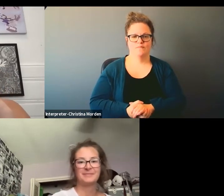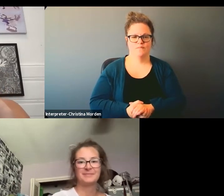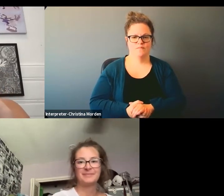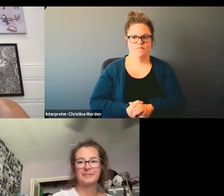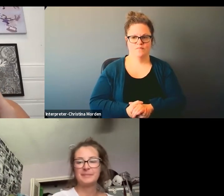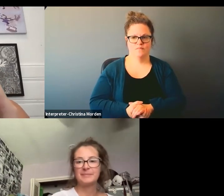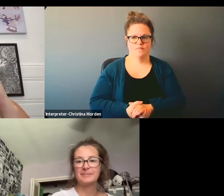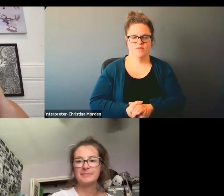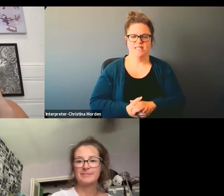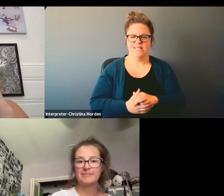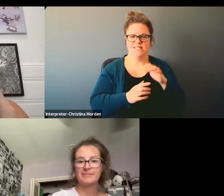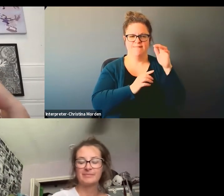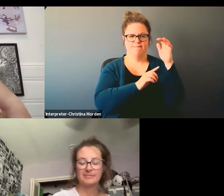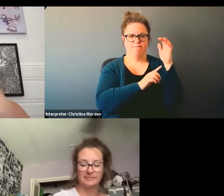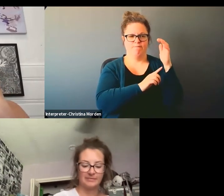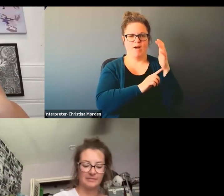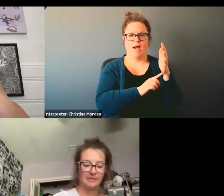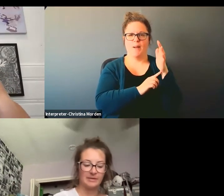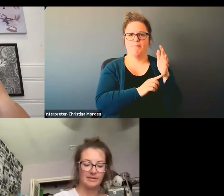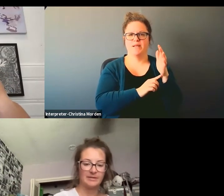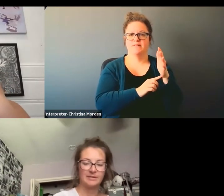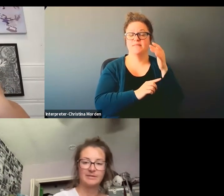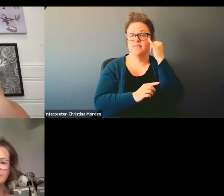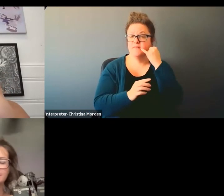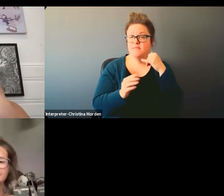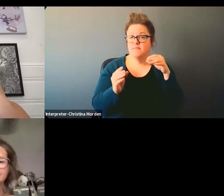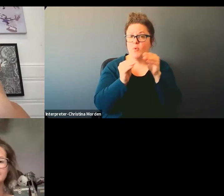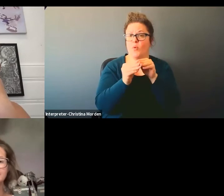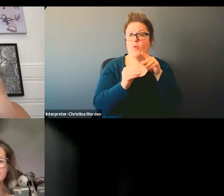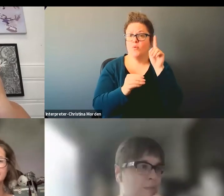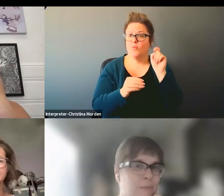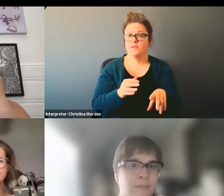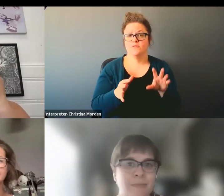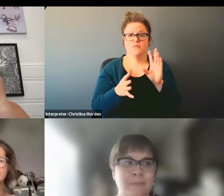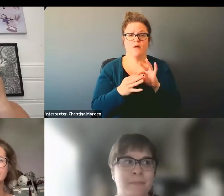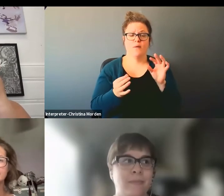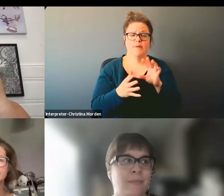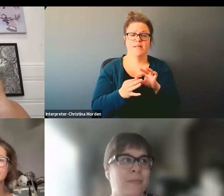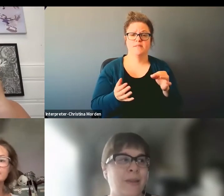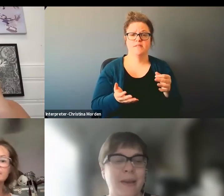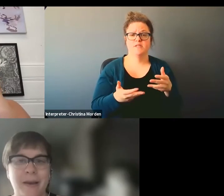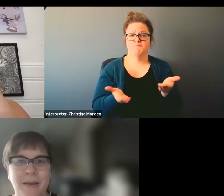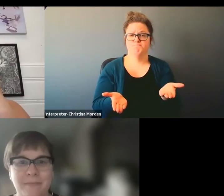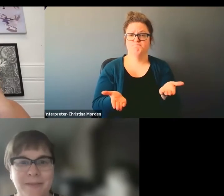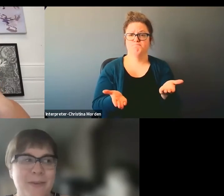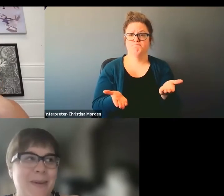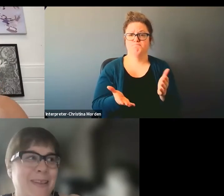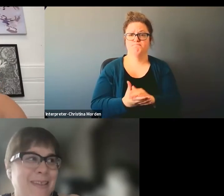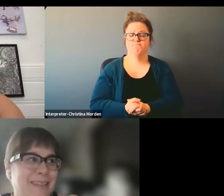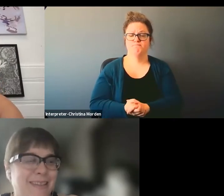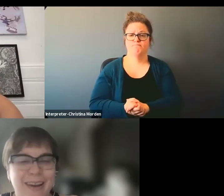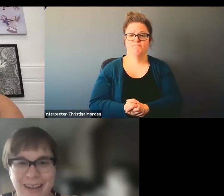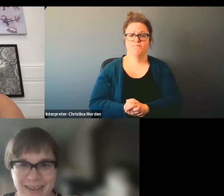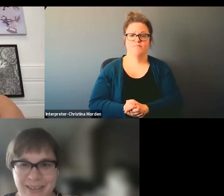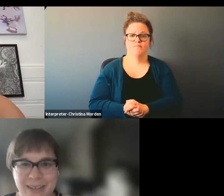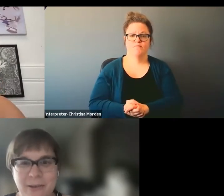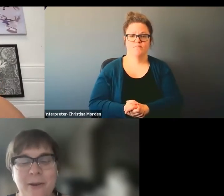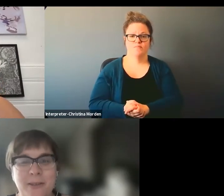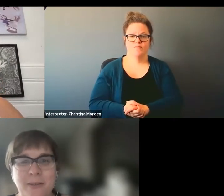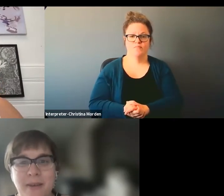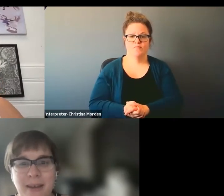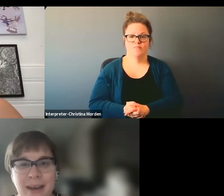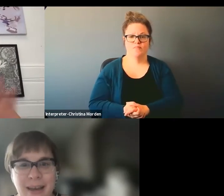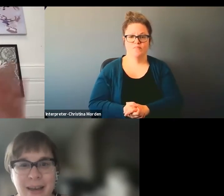So we got about 5 more minutes if anybody has any questions or comments. Sorry, Yeah. this is not actually a